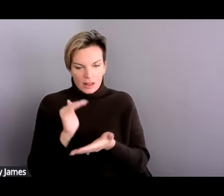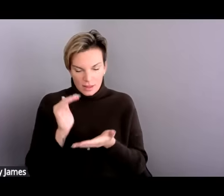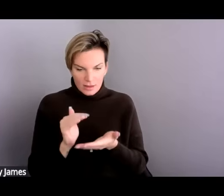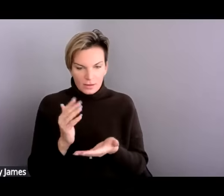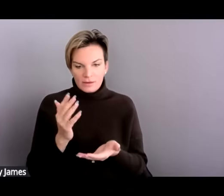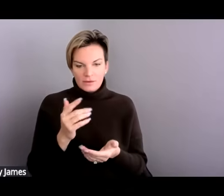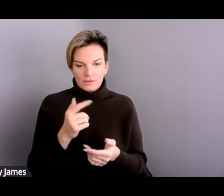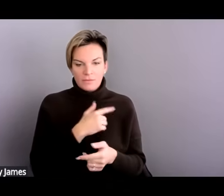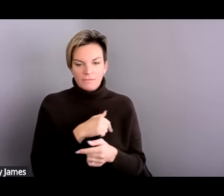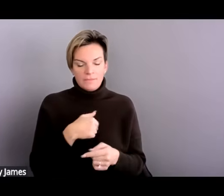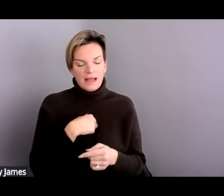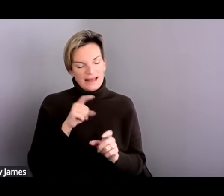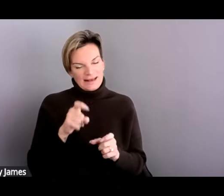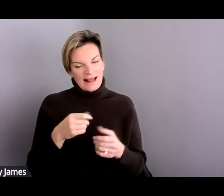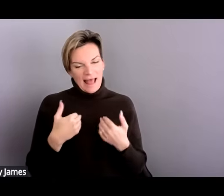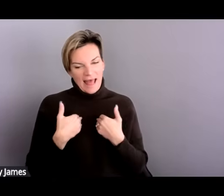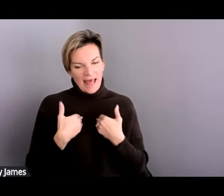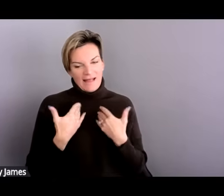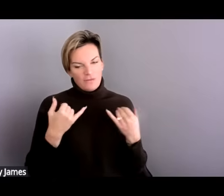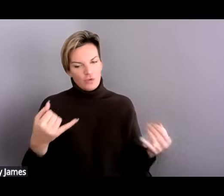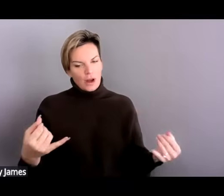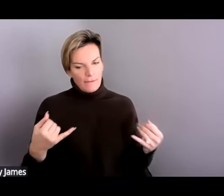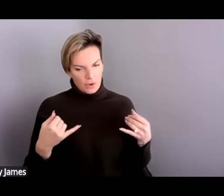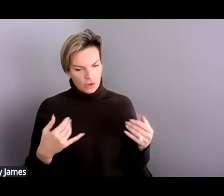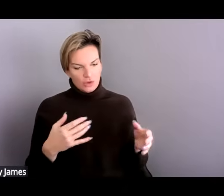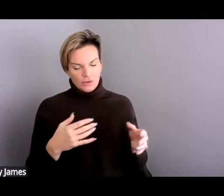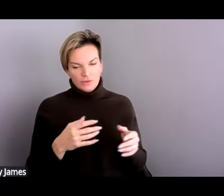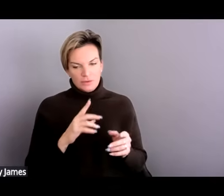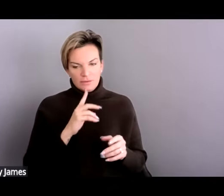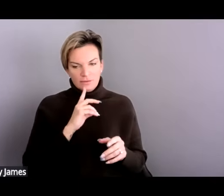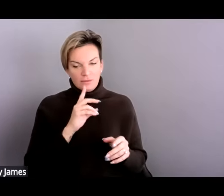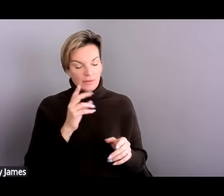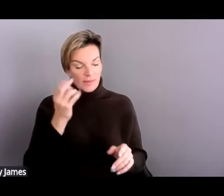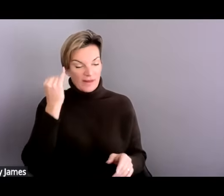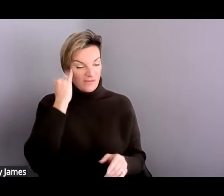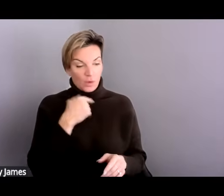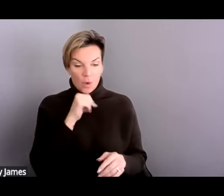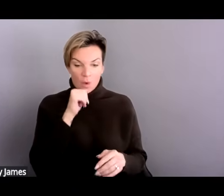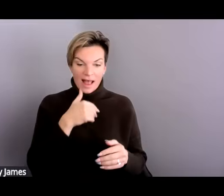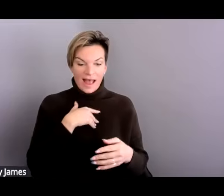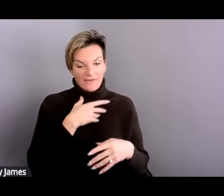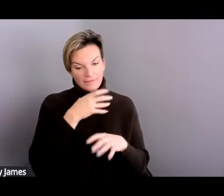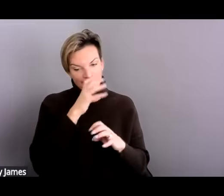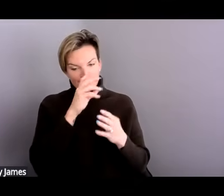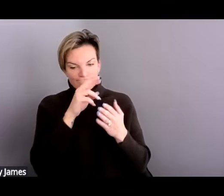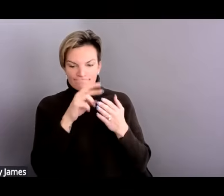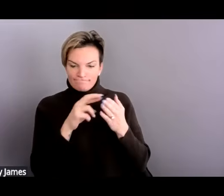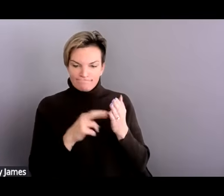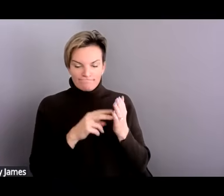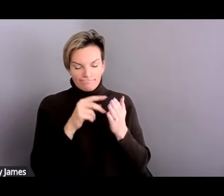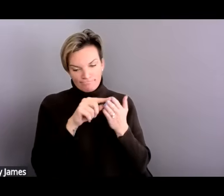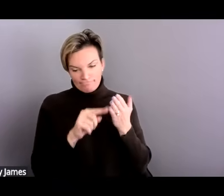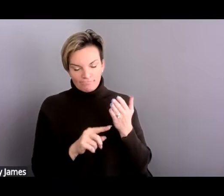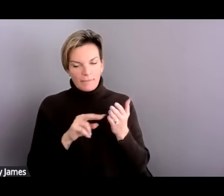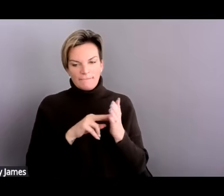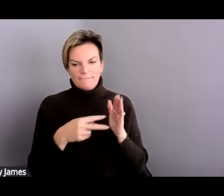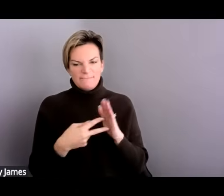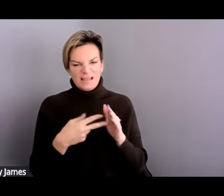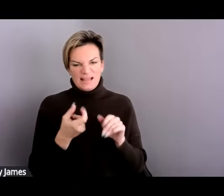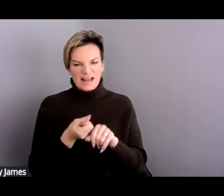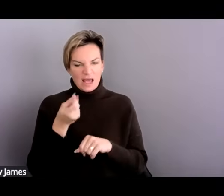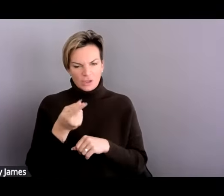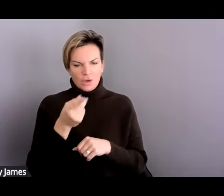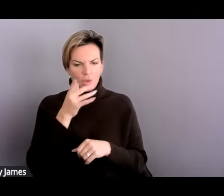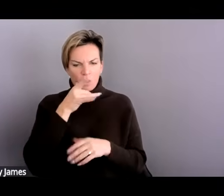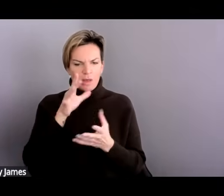need parameters, or else it's going to be chaotic and unpredictable as we go into next year. But in terms of,